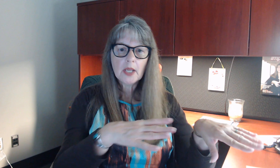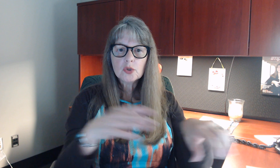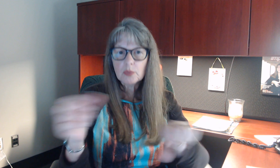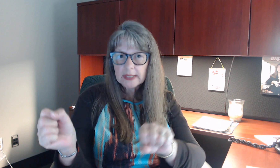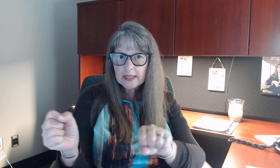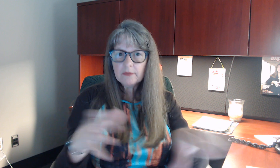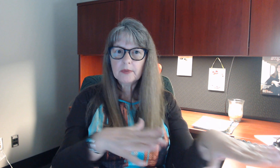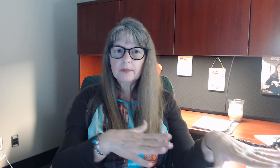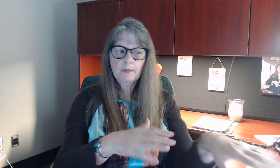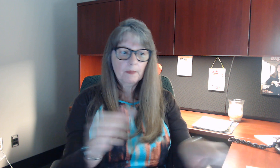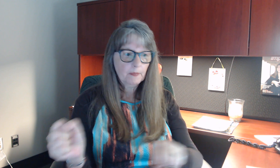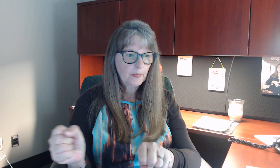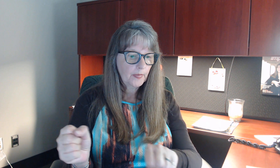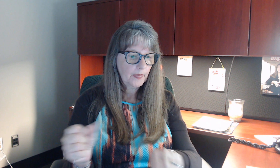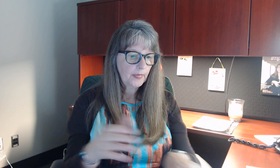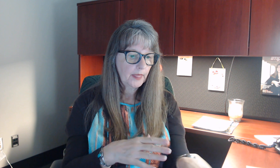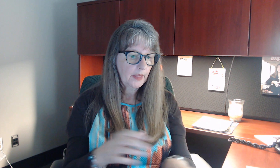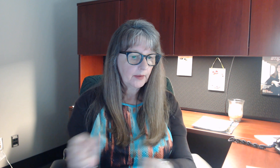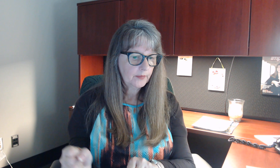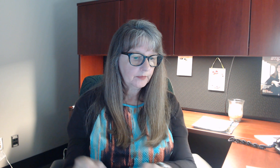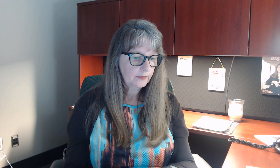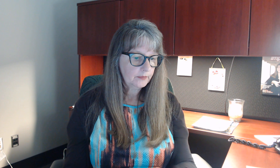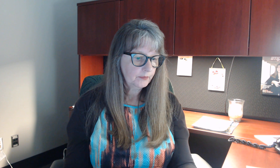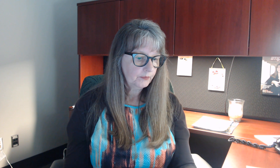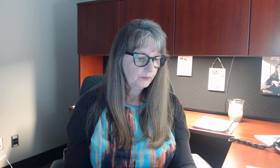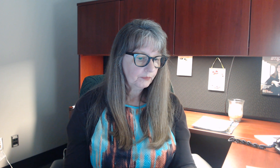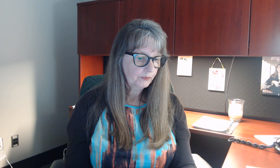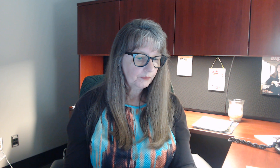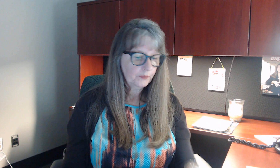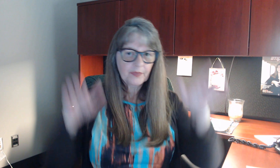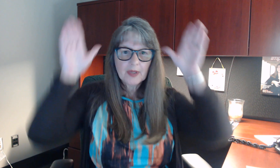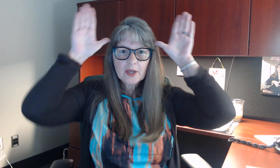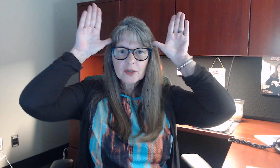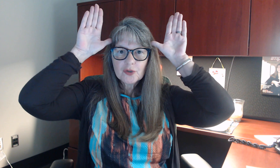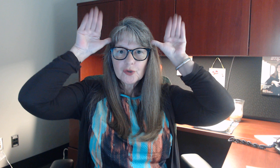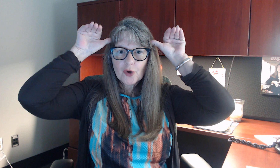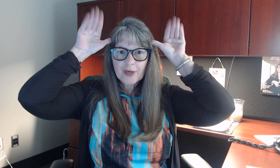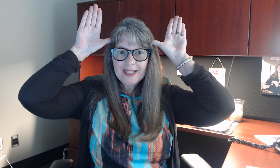To leave. Donkey.